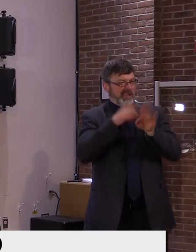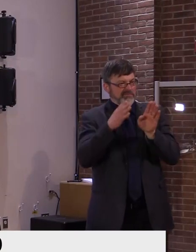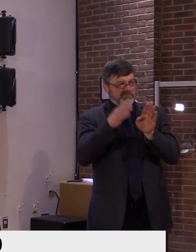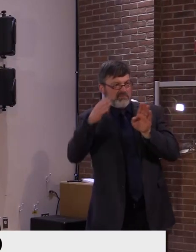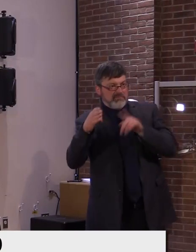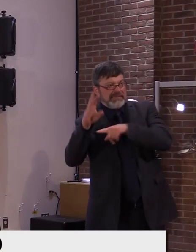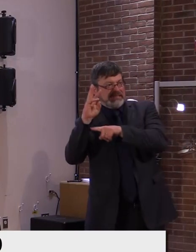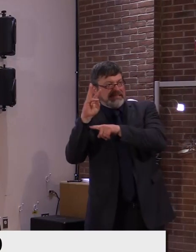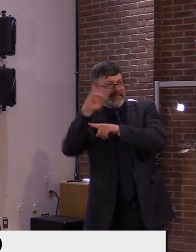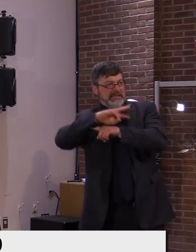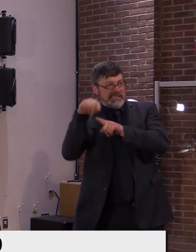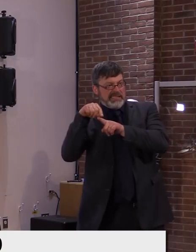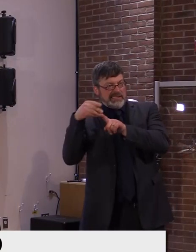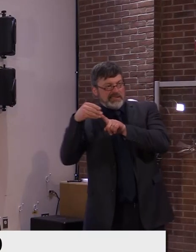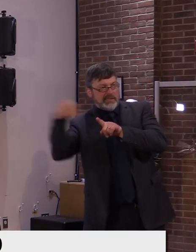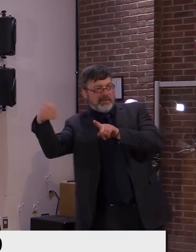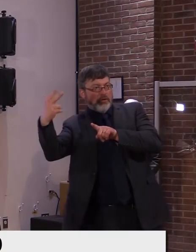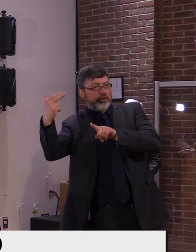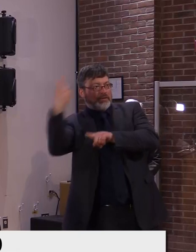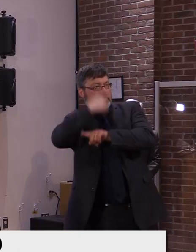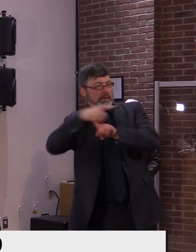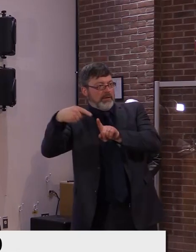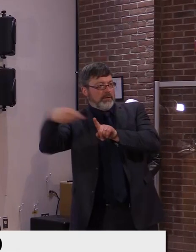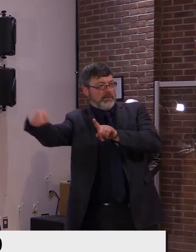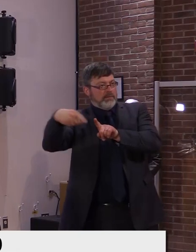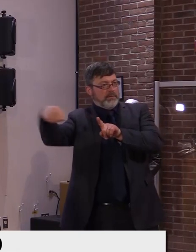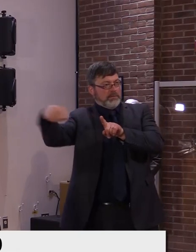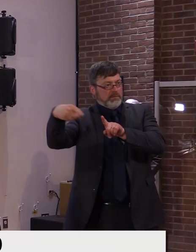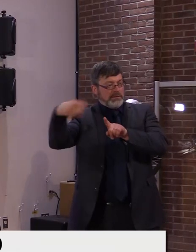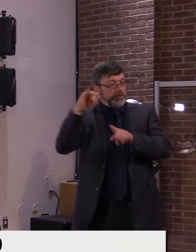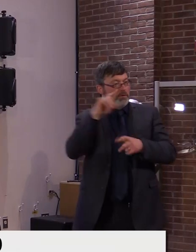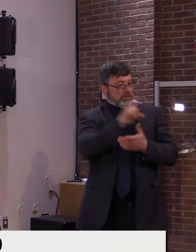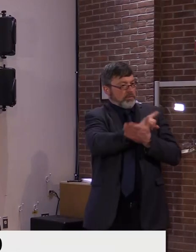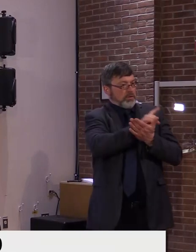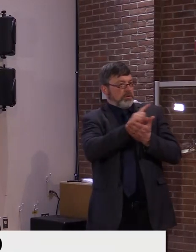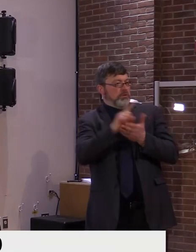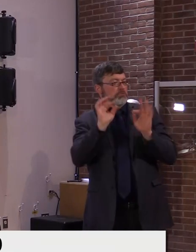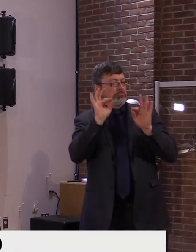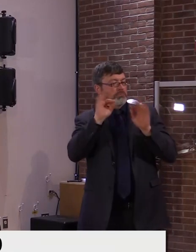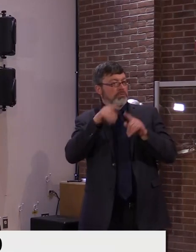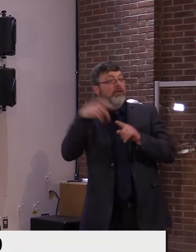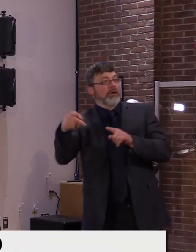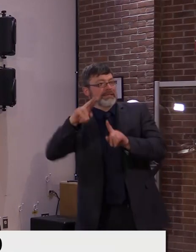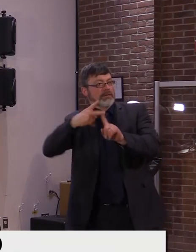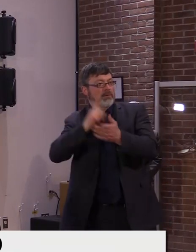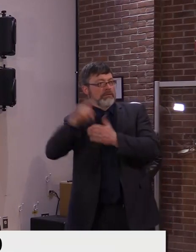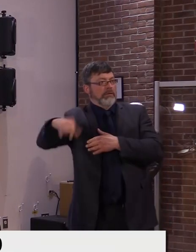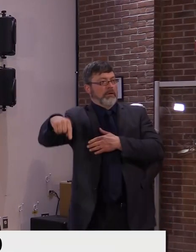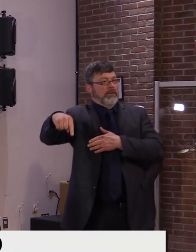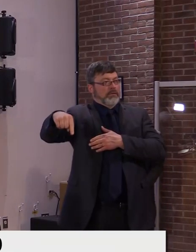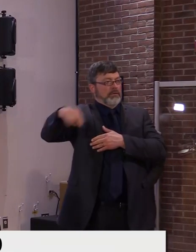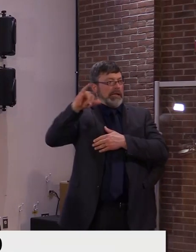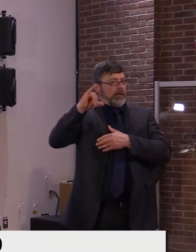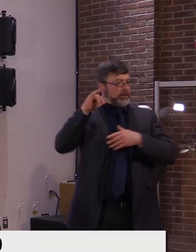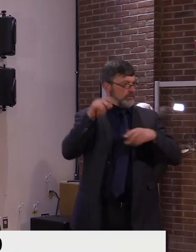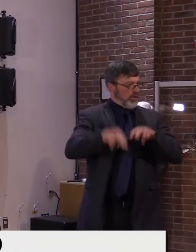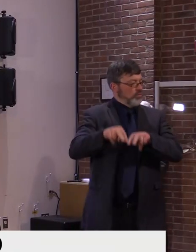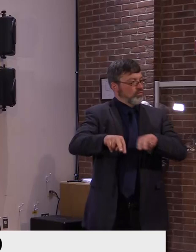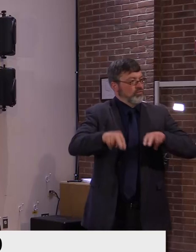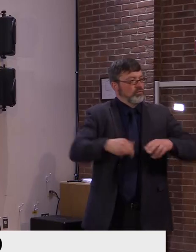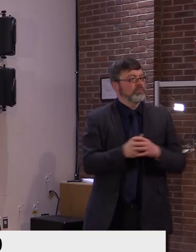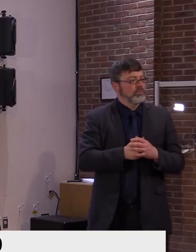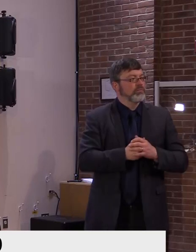safety of the American people first and foremost. The reason for the pause is to allow the Advisory Committee